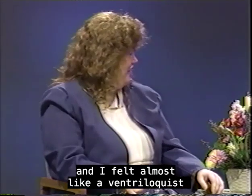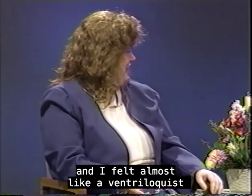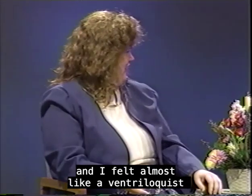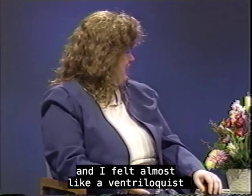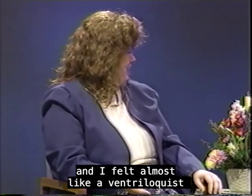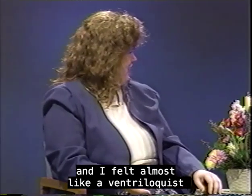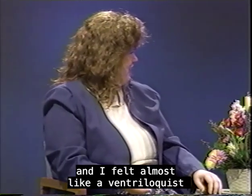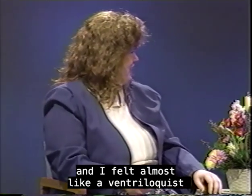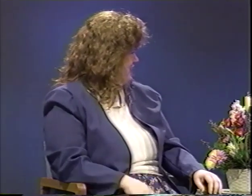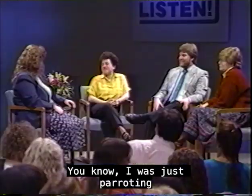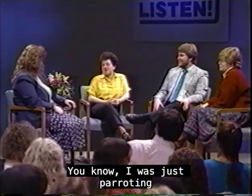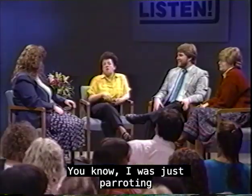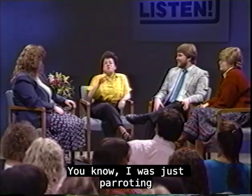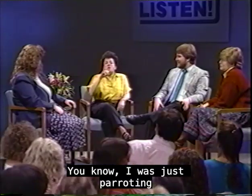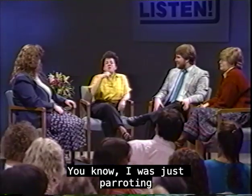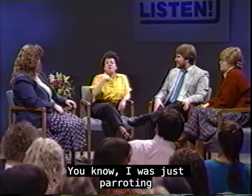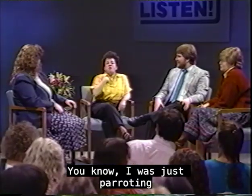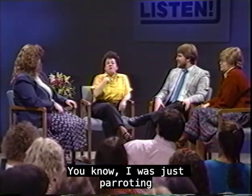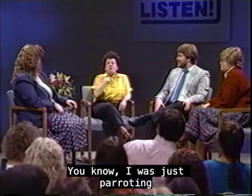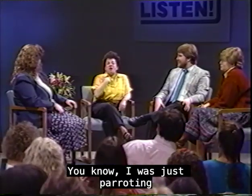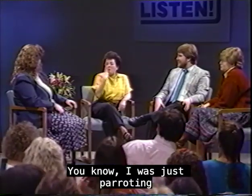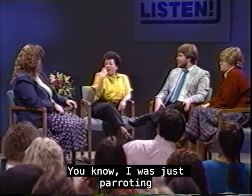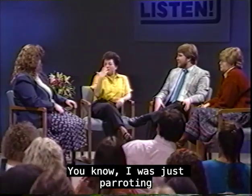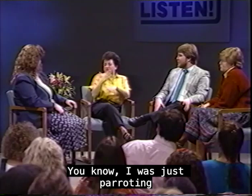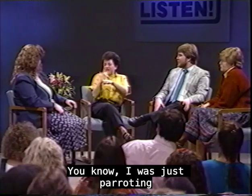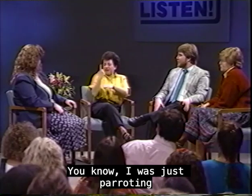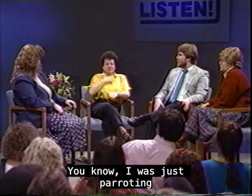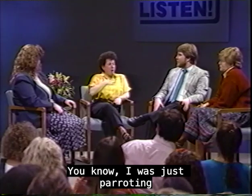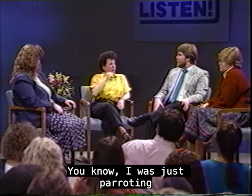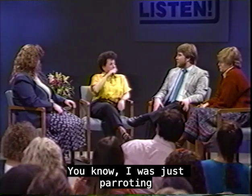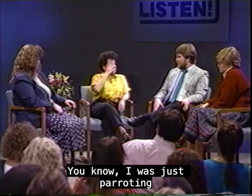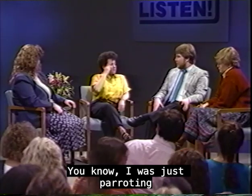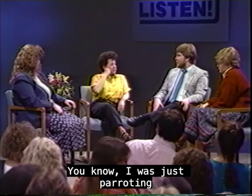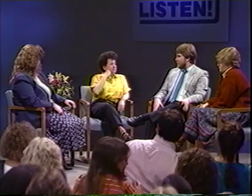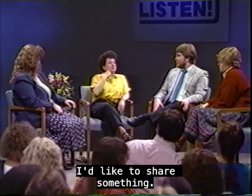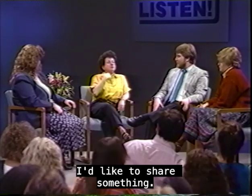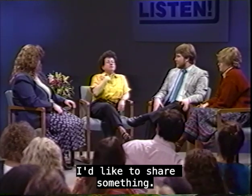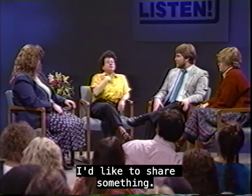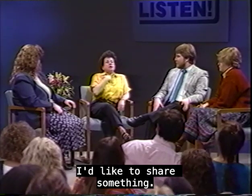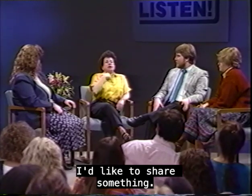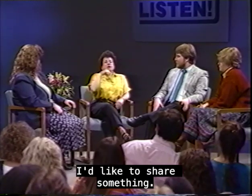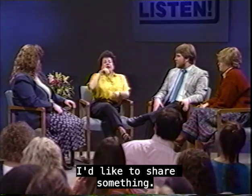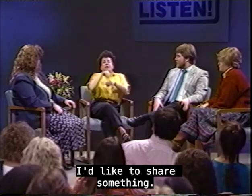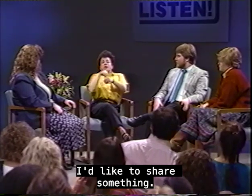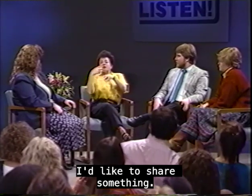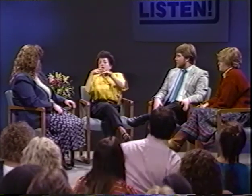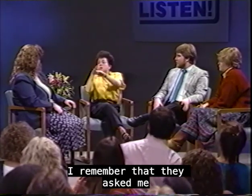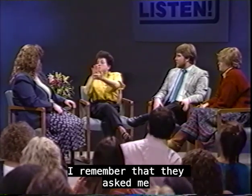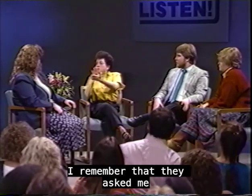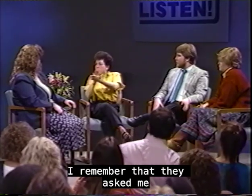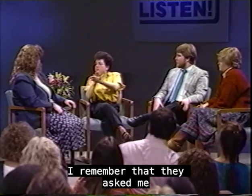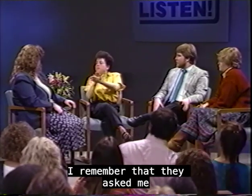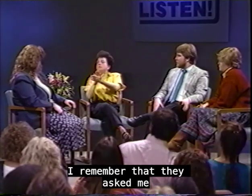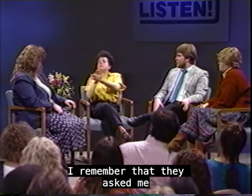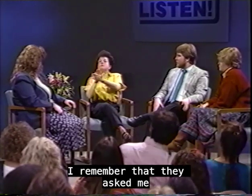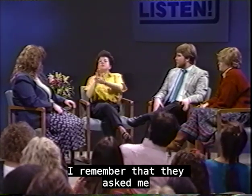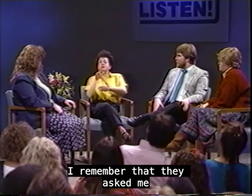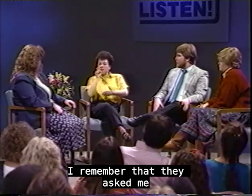ventriloquist dummy. You know, I was just parroting things that I didn't understand. I'd like to share something I had an experience in